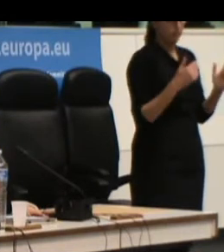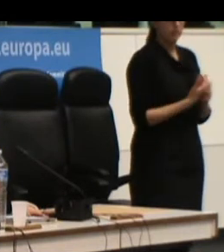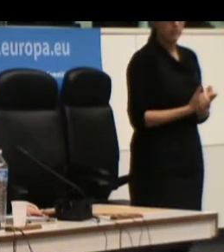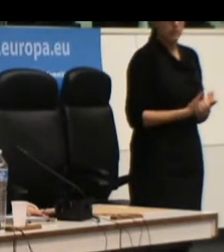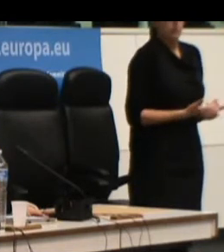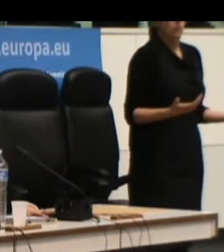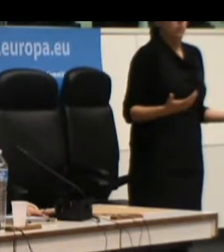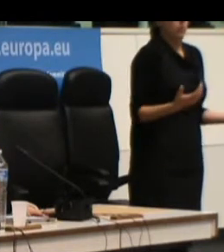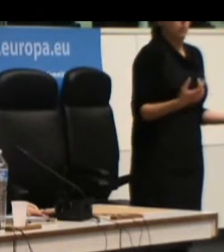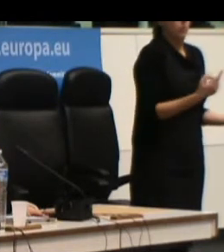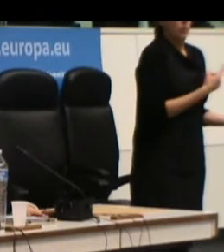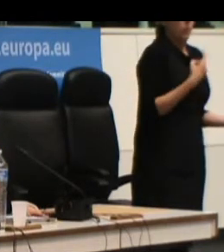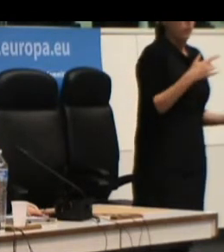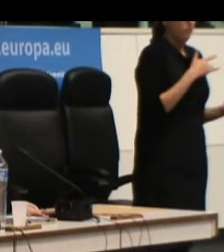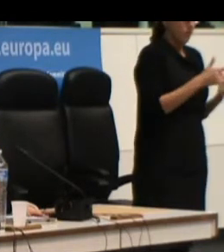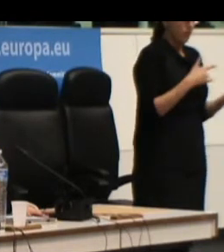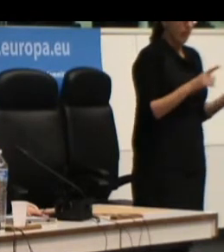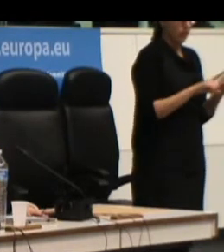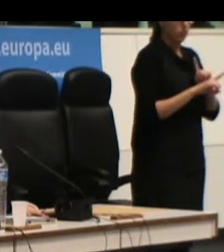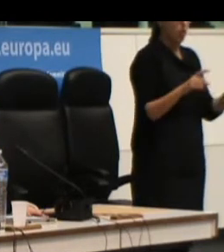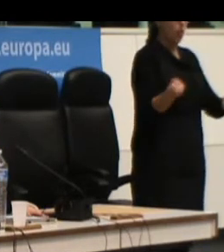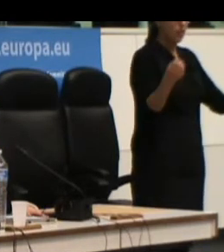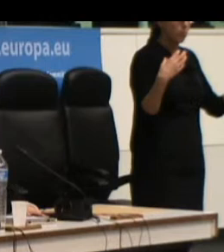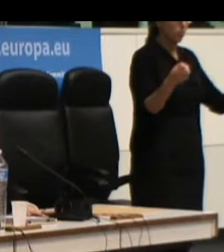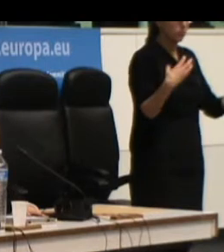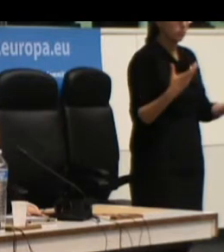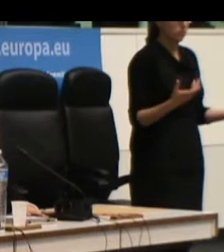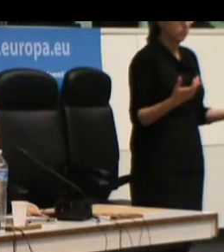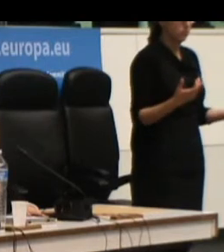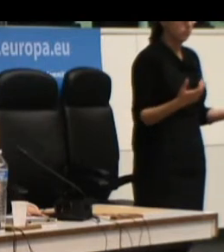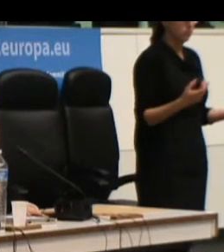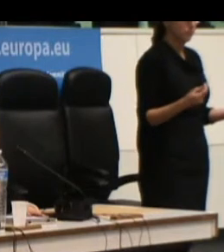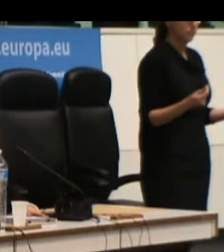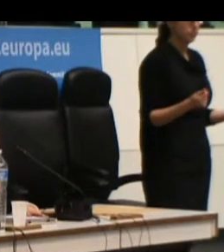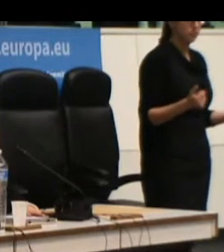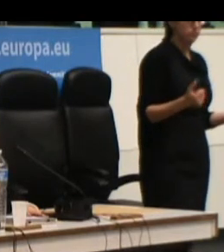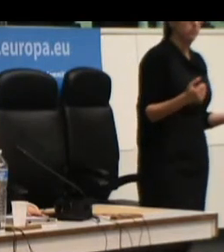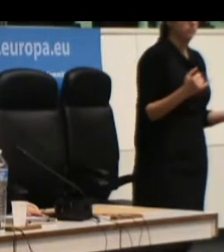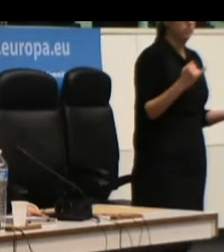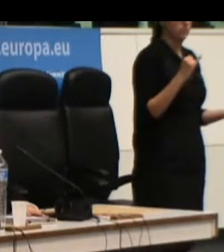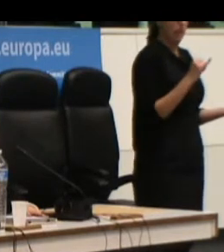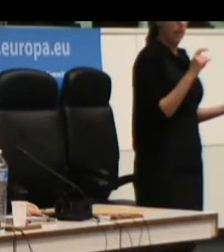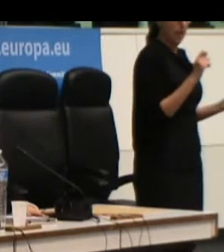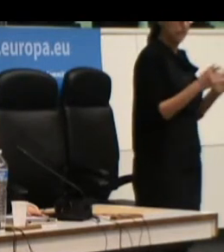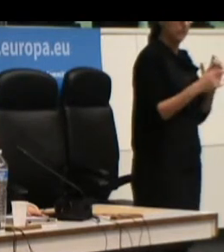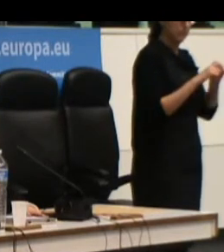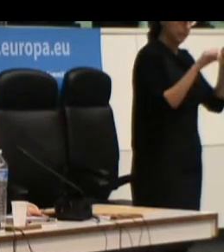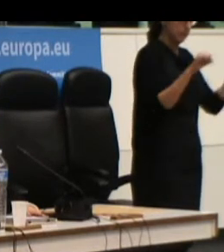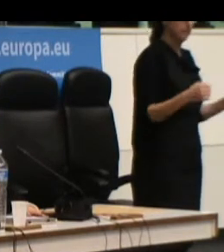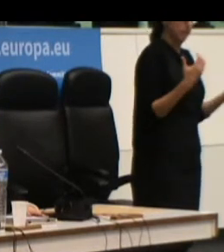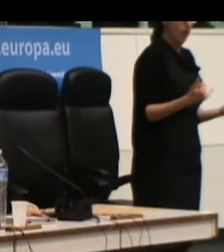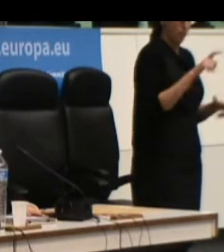as librarians don't have any input to the actual IT systems which are being developed for